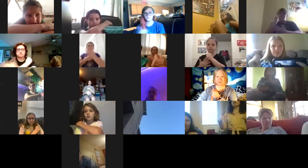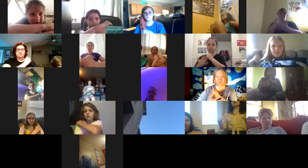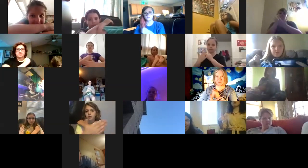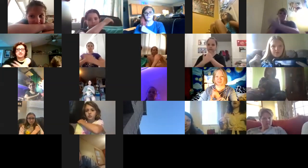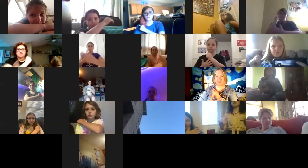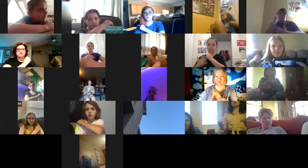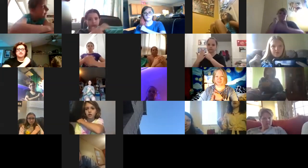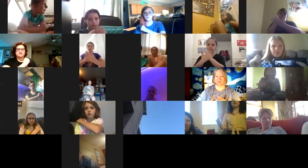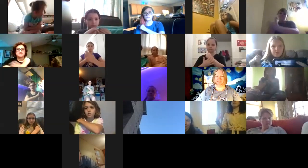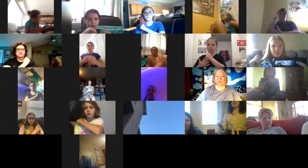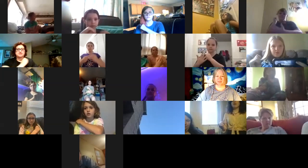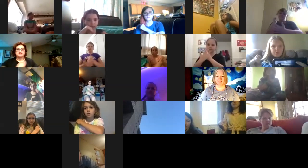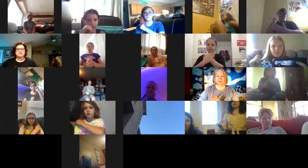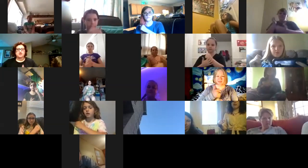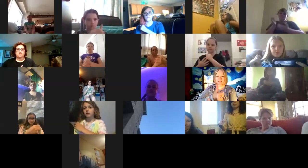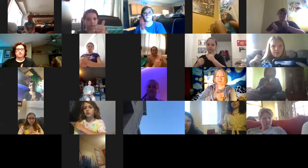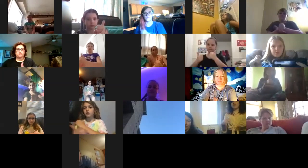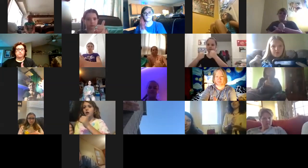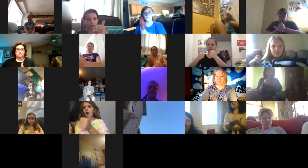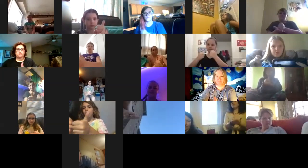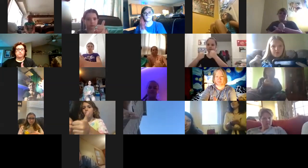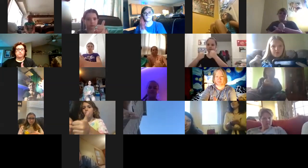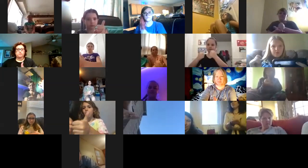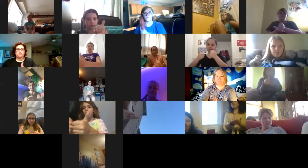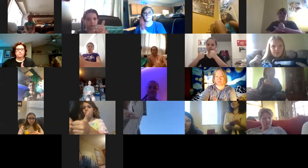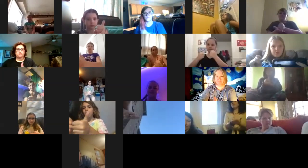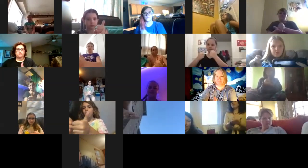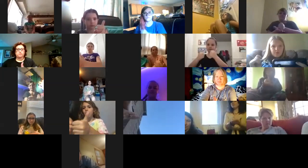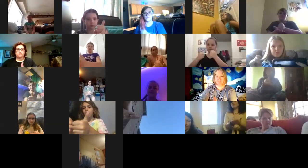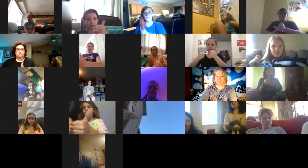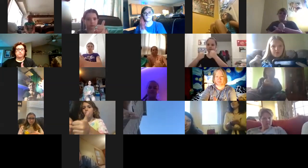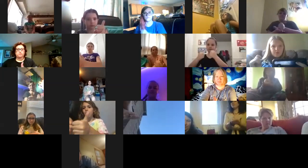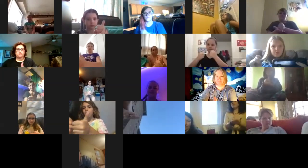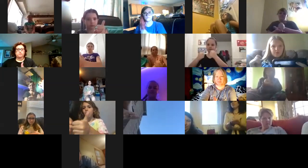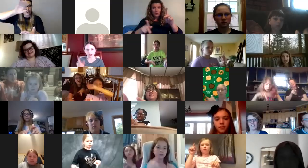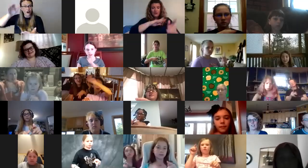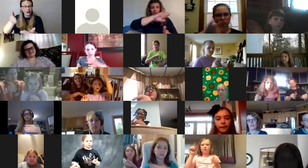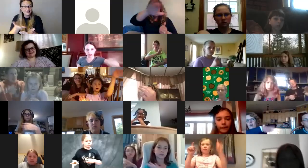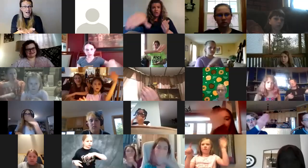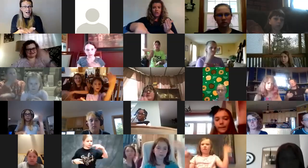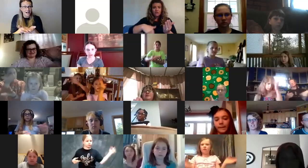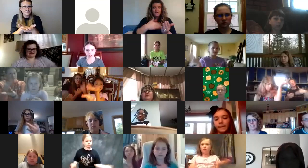country, to help people at all